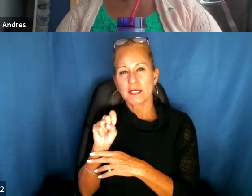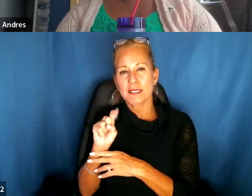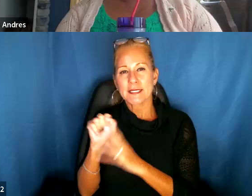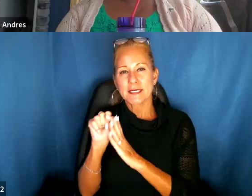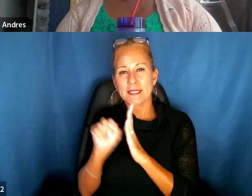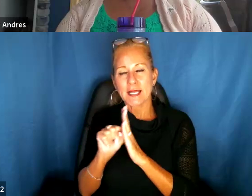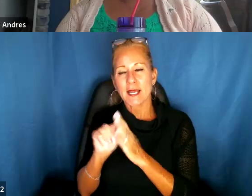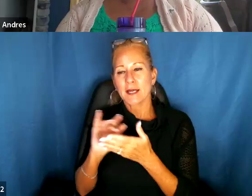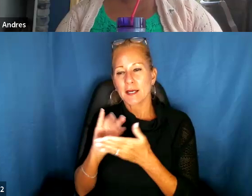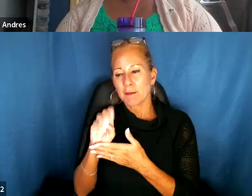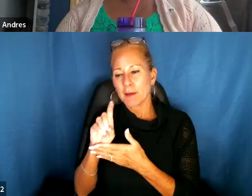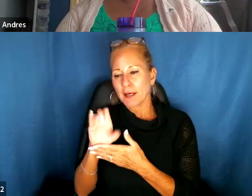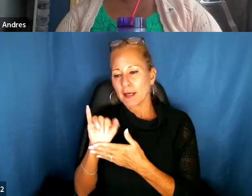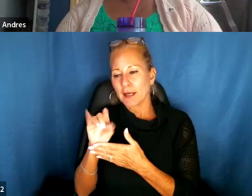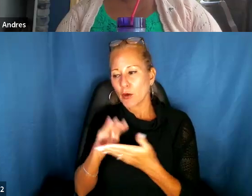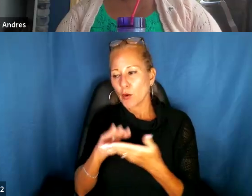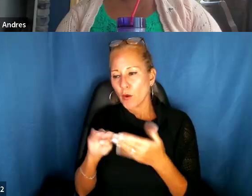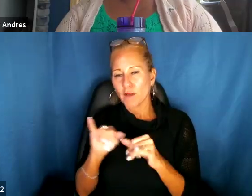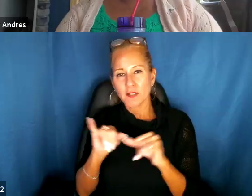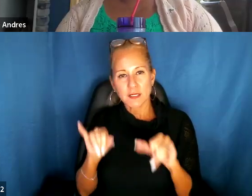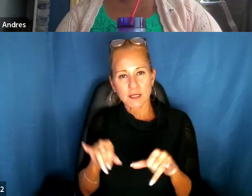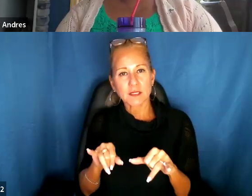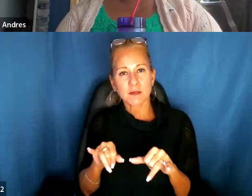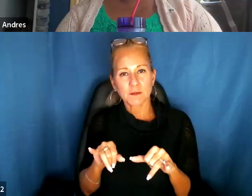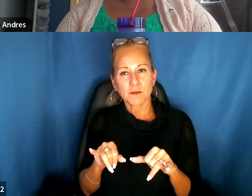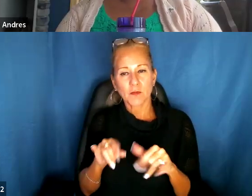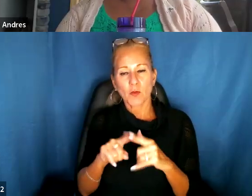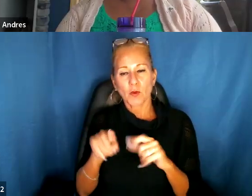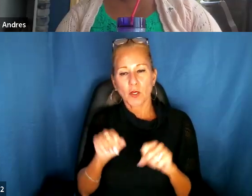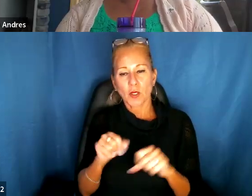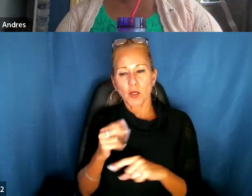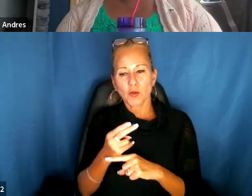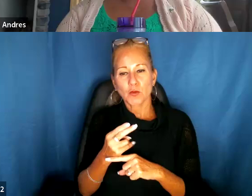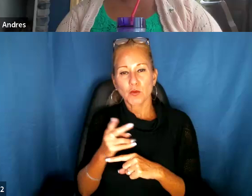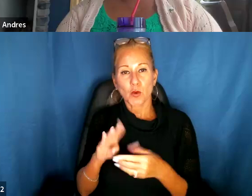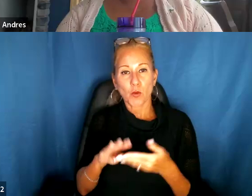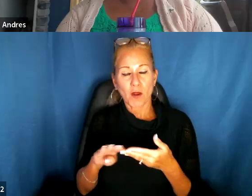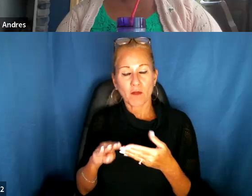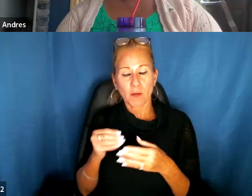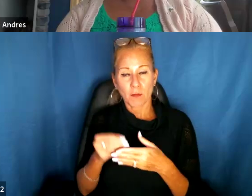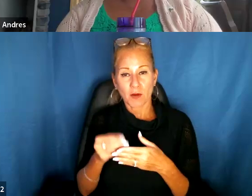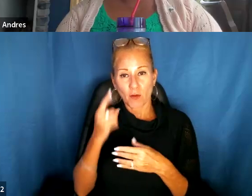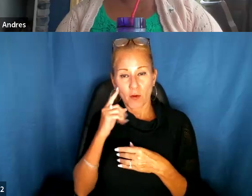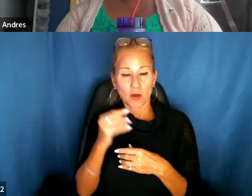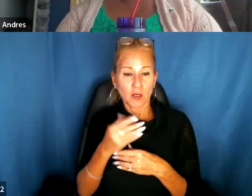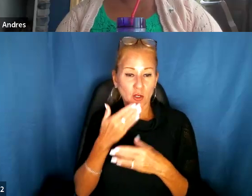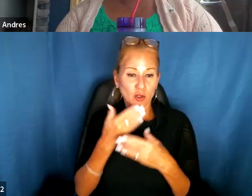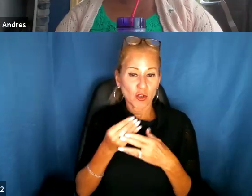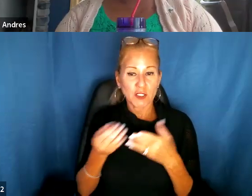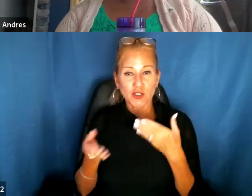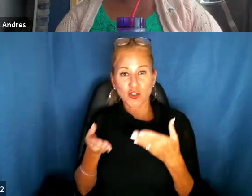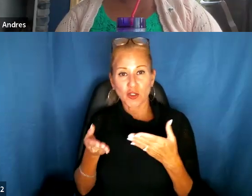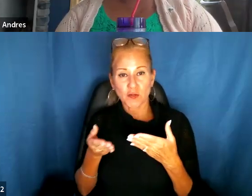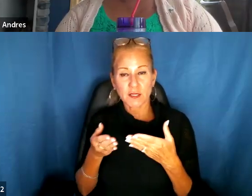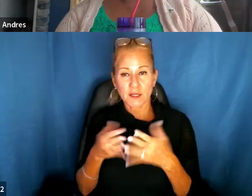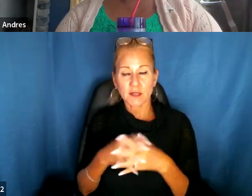and waiver systems on what you can use your waiver dollars for, and the goods and services